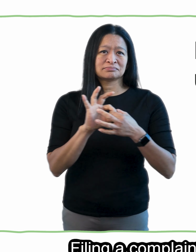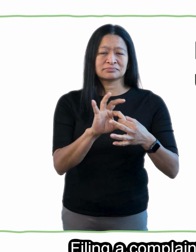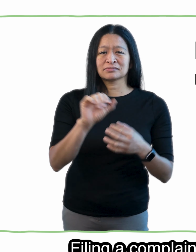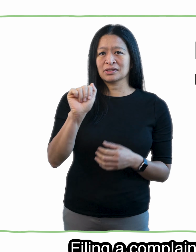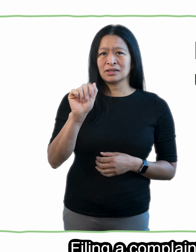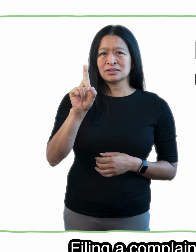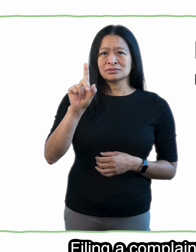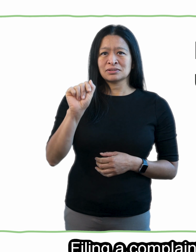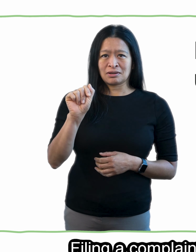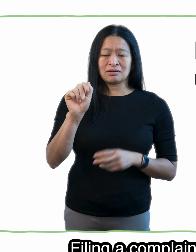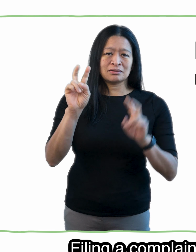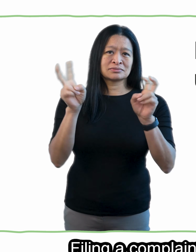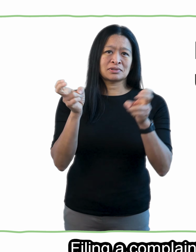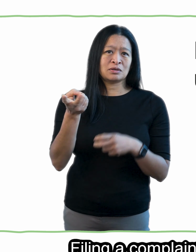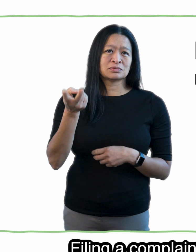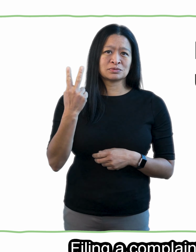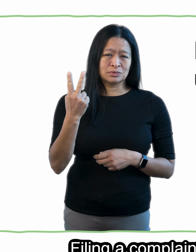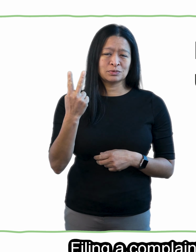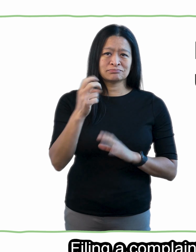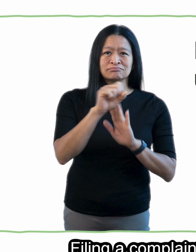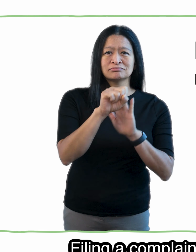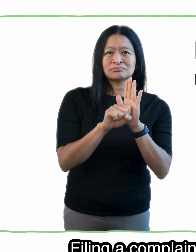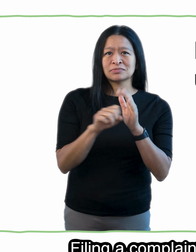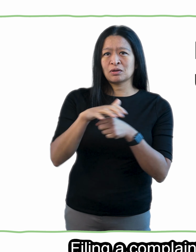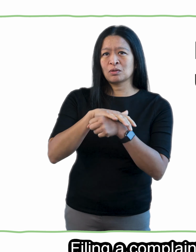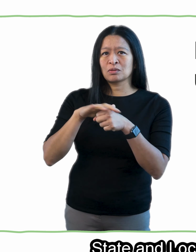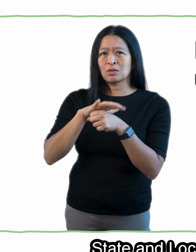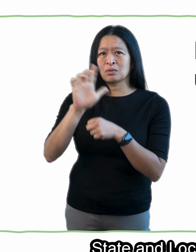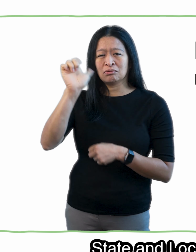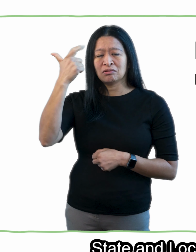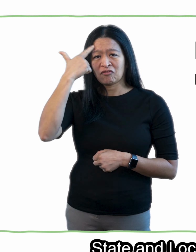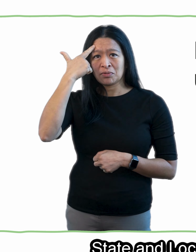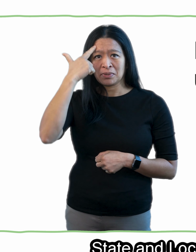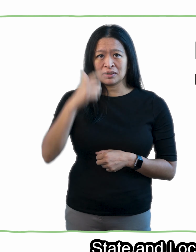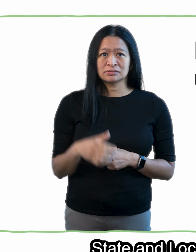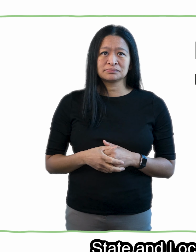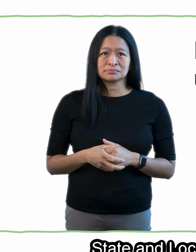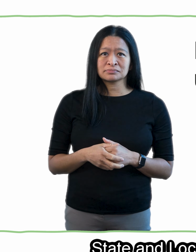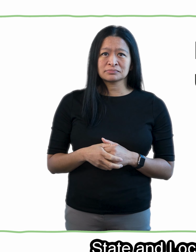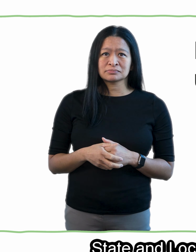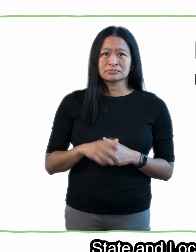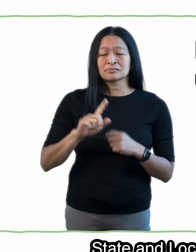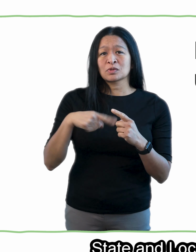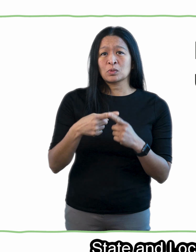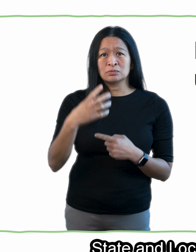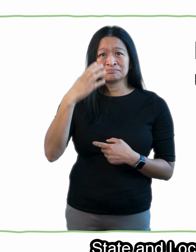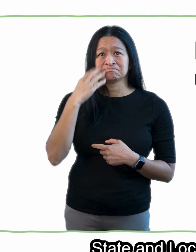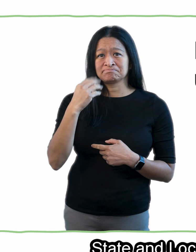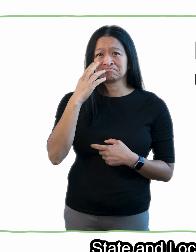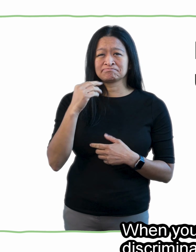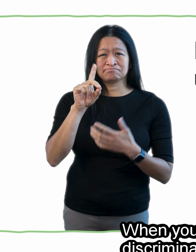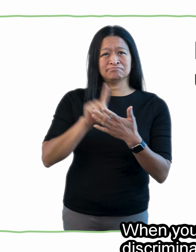Filing a complaint under ADA Title II, State and Local Governments. When you